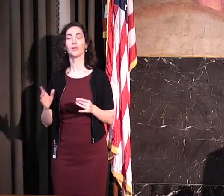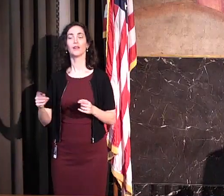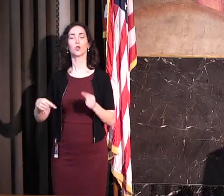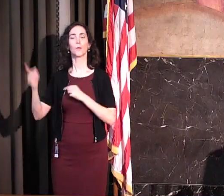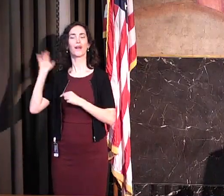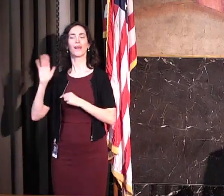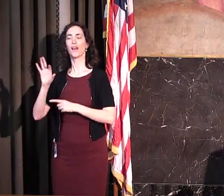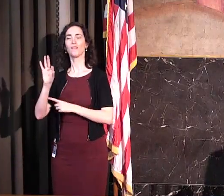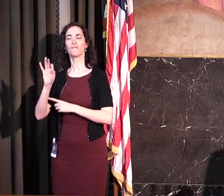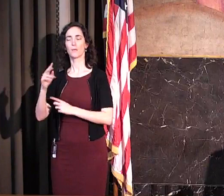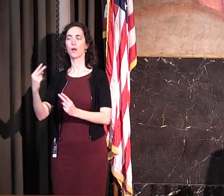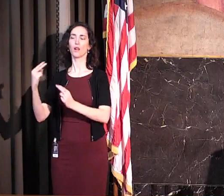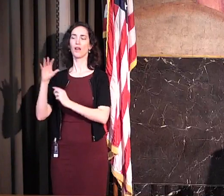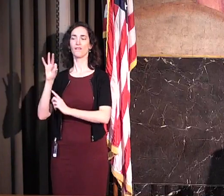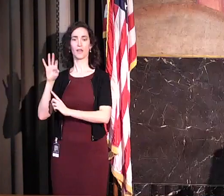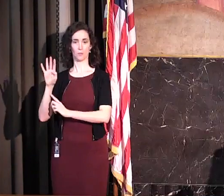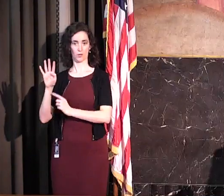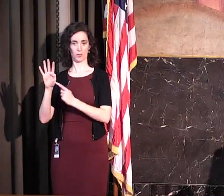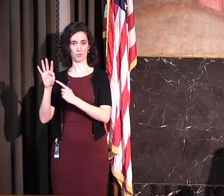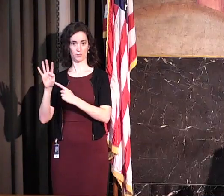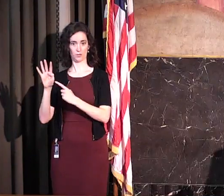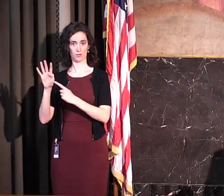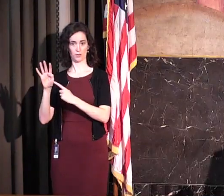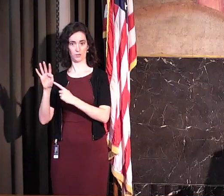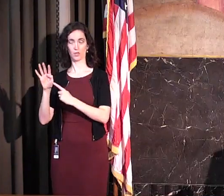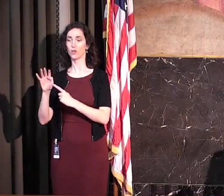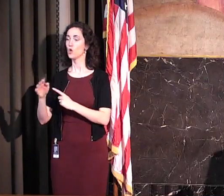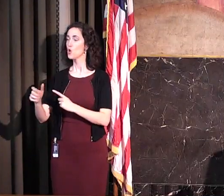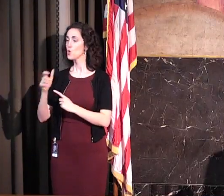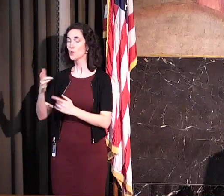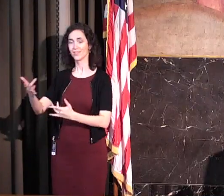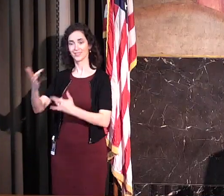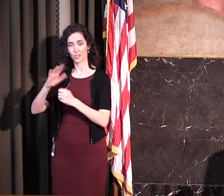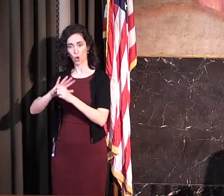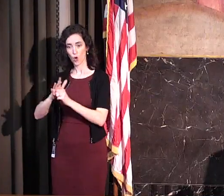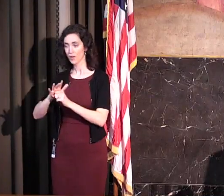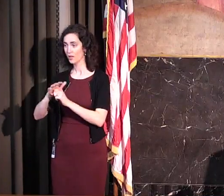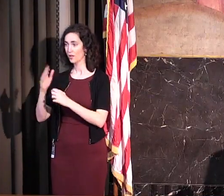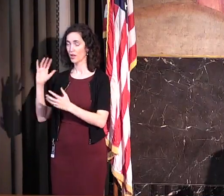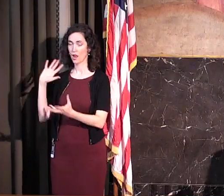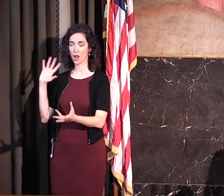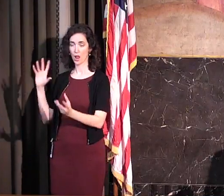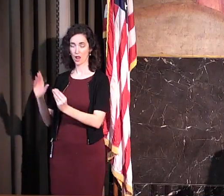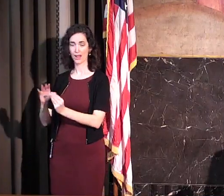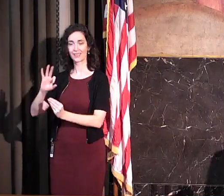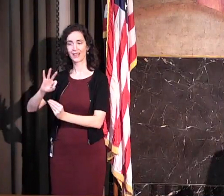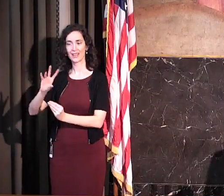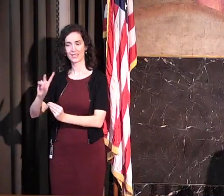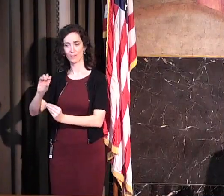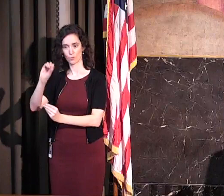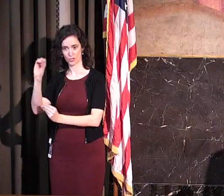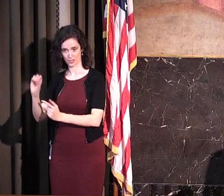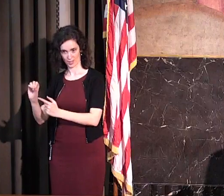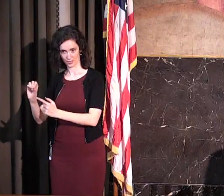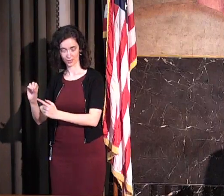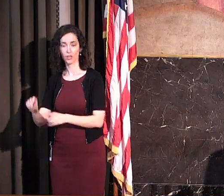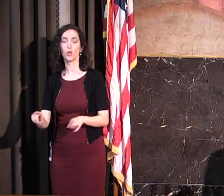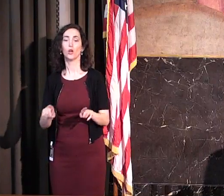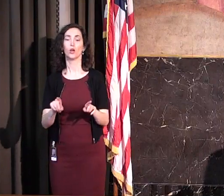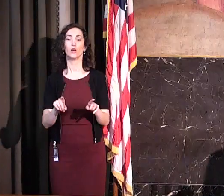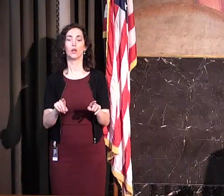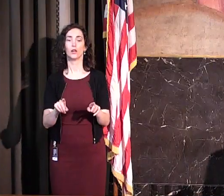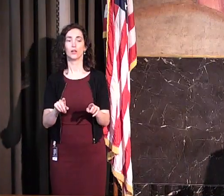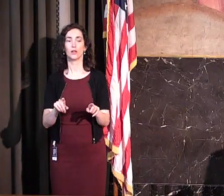February, 97% of all cases of COVID and 97% of all COVID